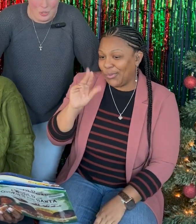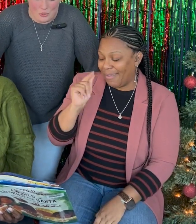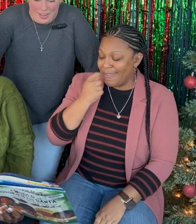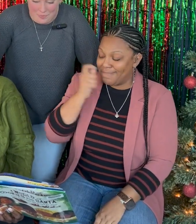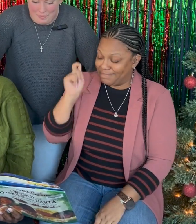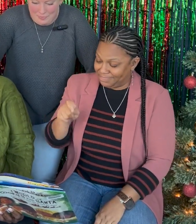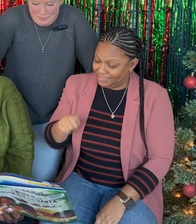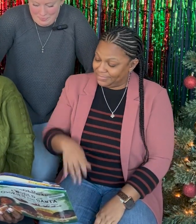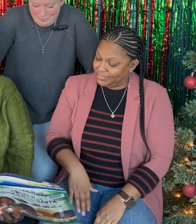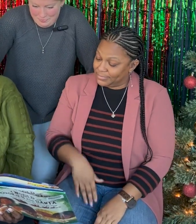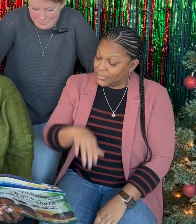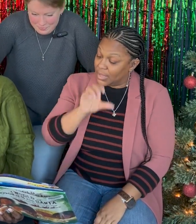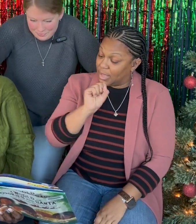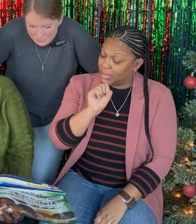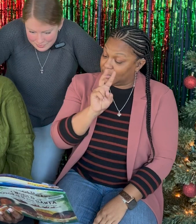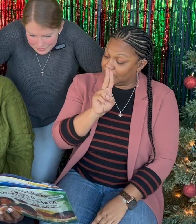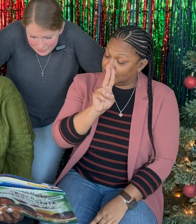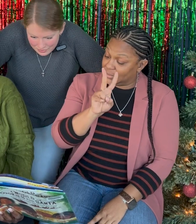Ukraine.